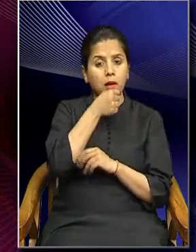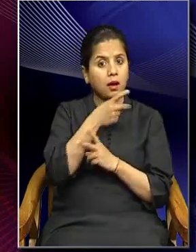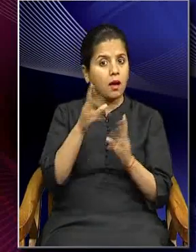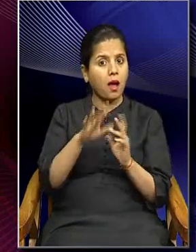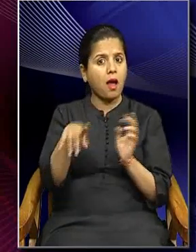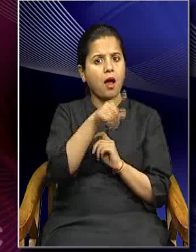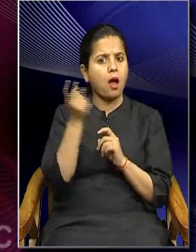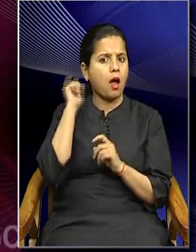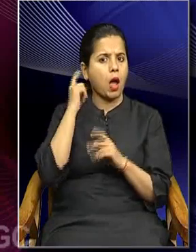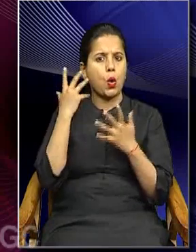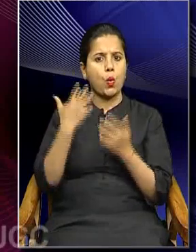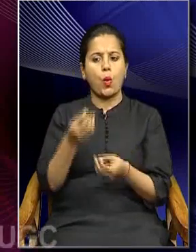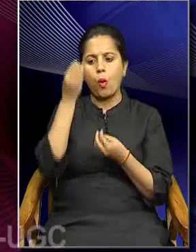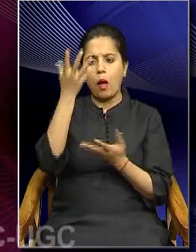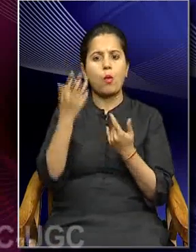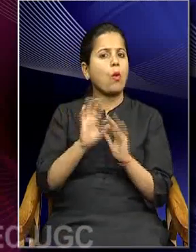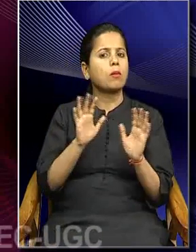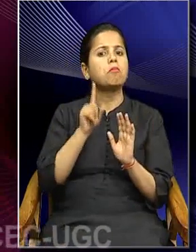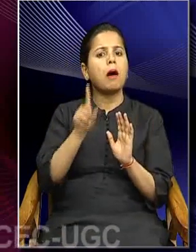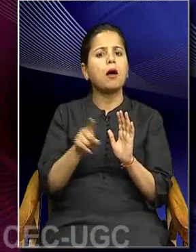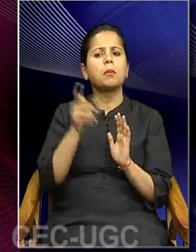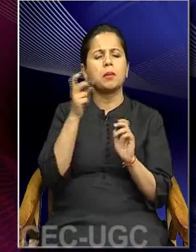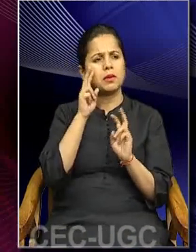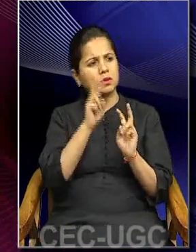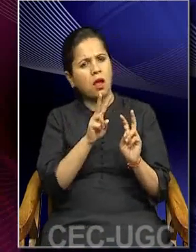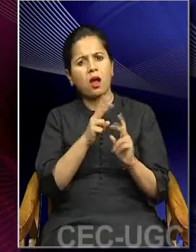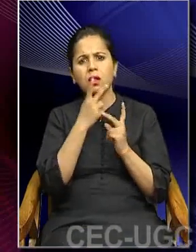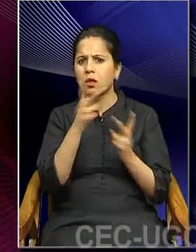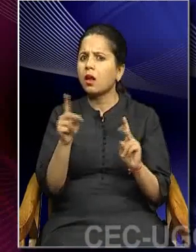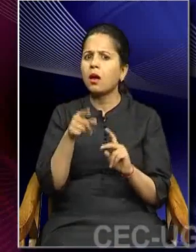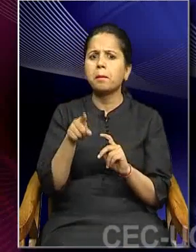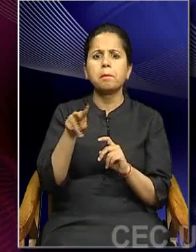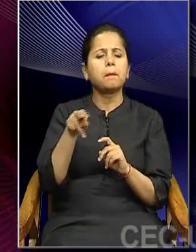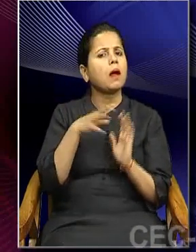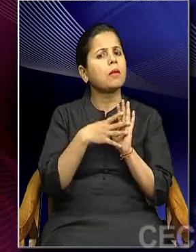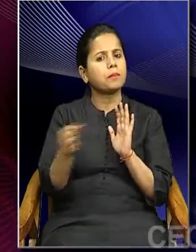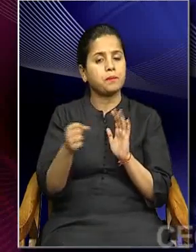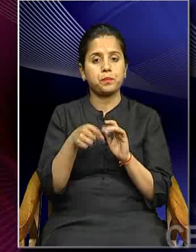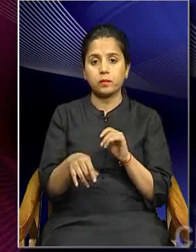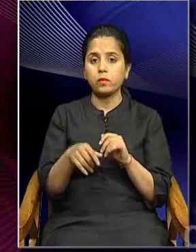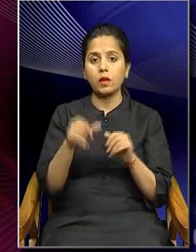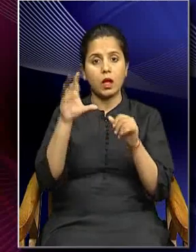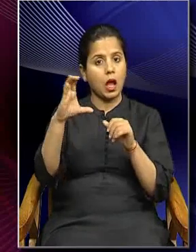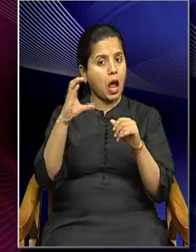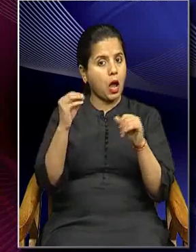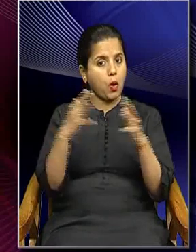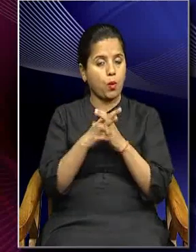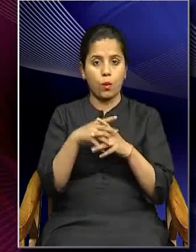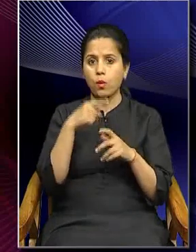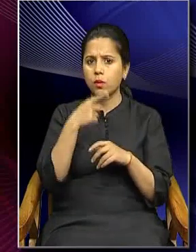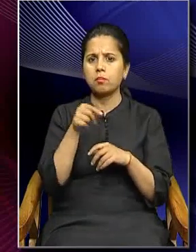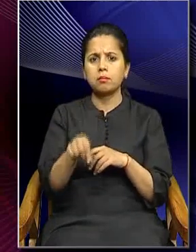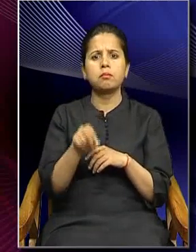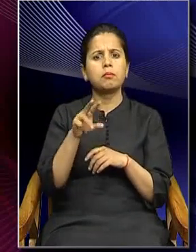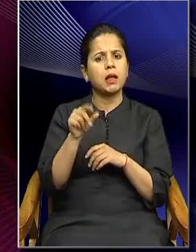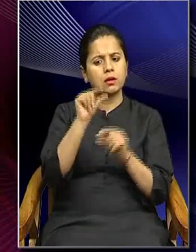not intend to convey. To put it simply, the term cow designates the negation